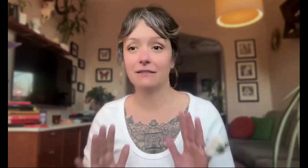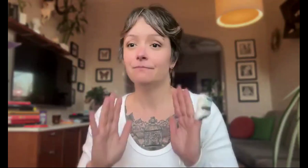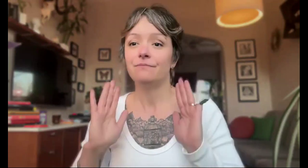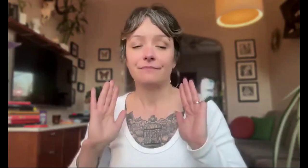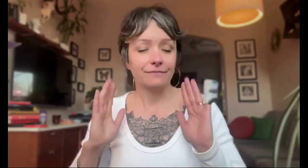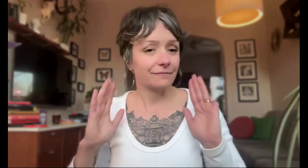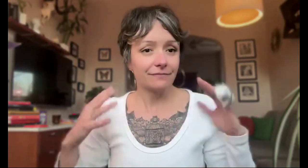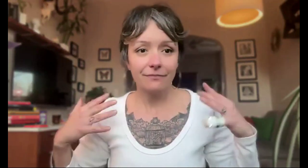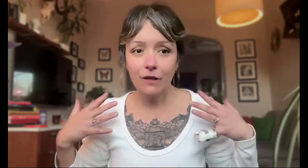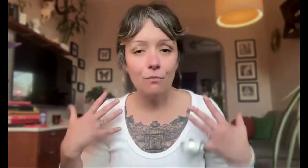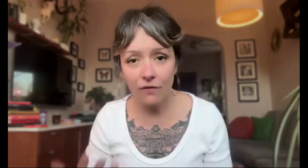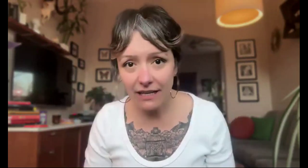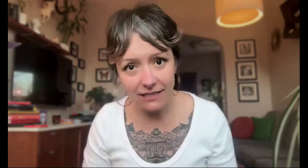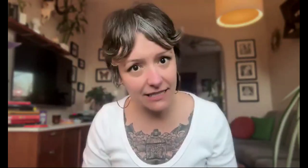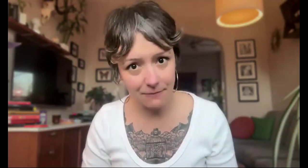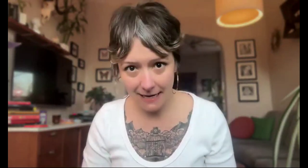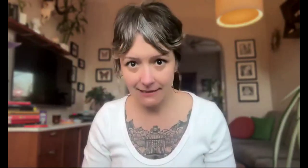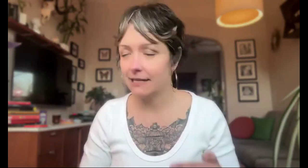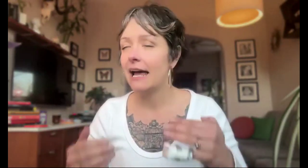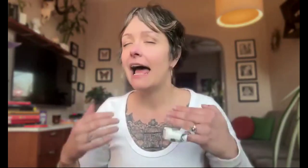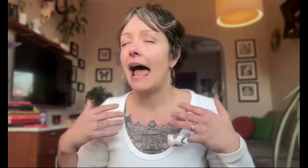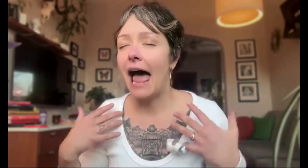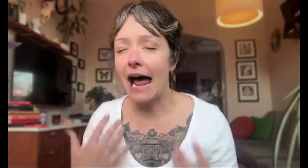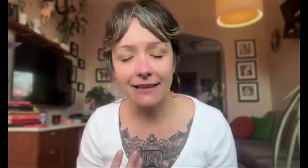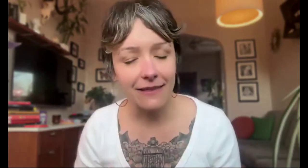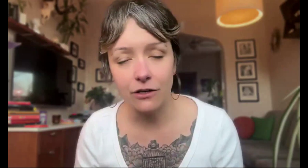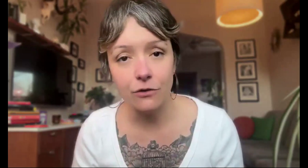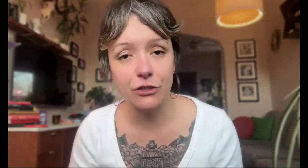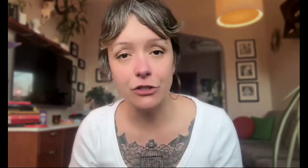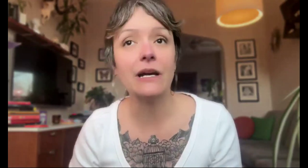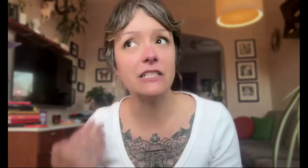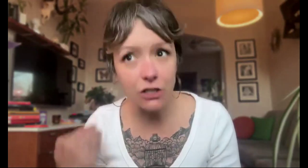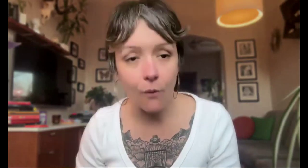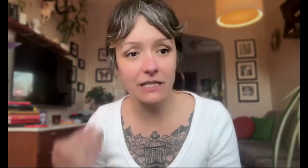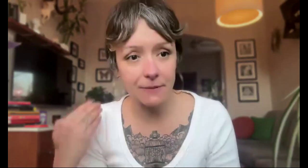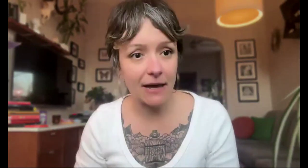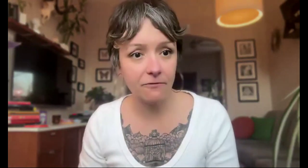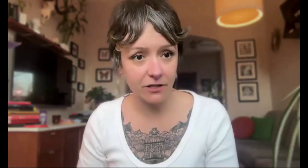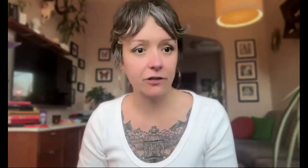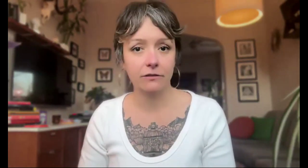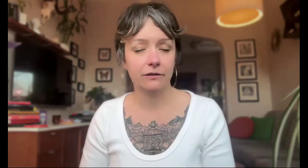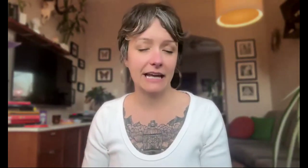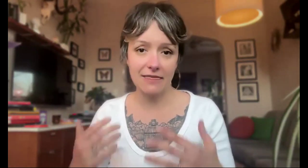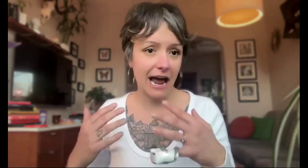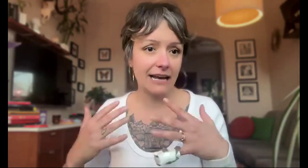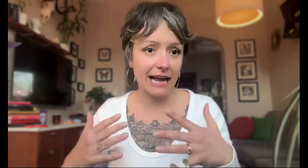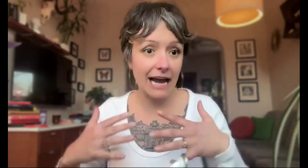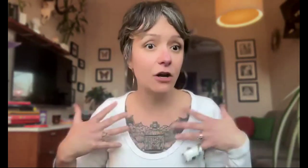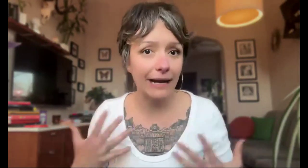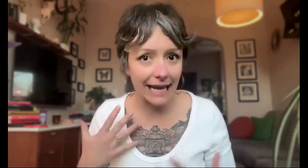like moving into this space, anything you do is going to be beneficial. Like I know I